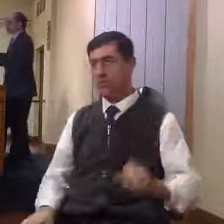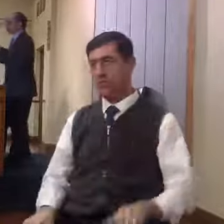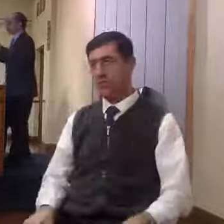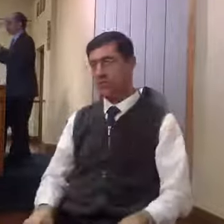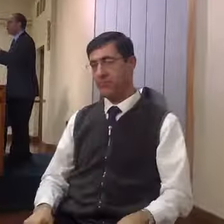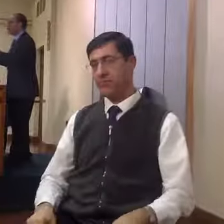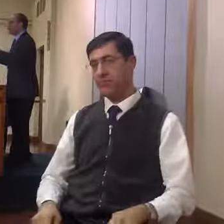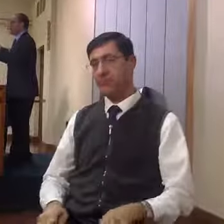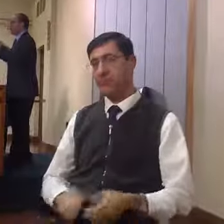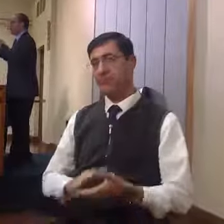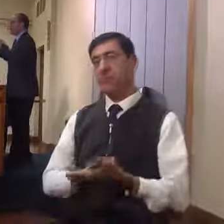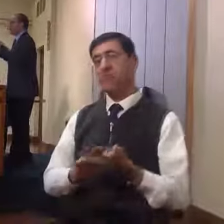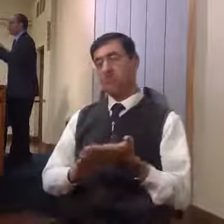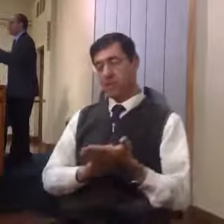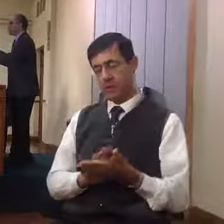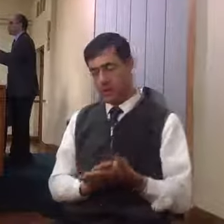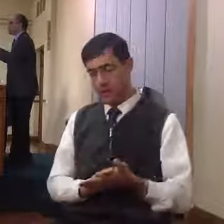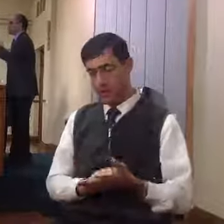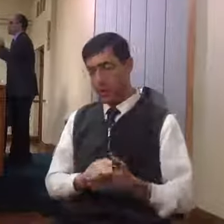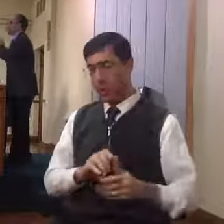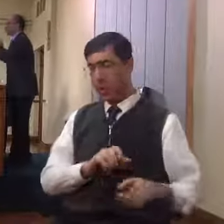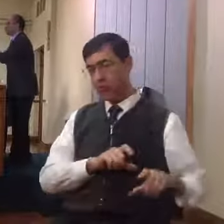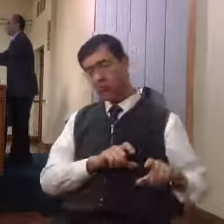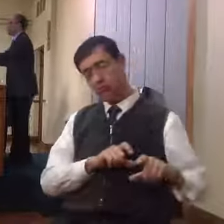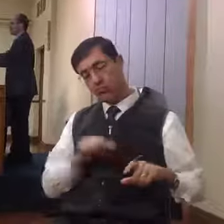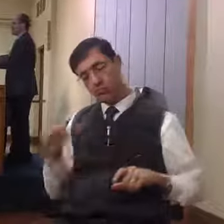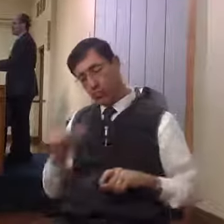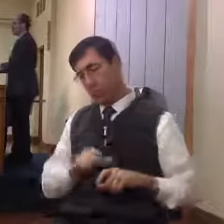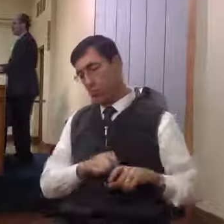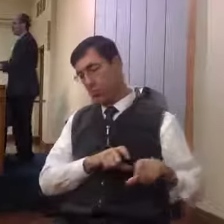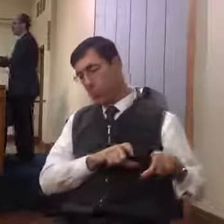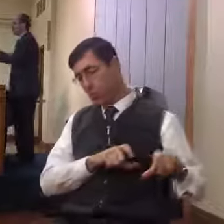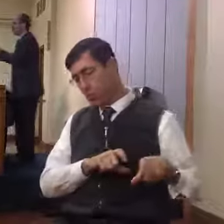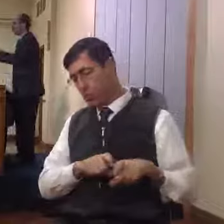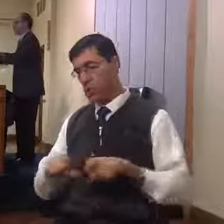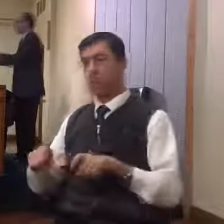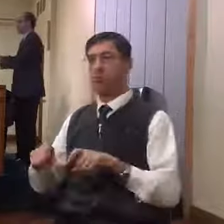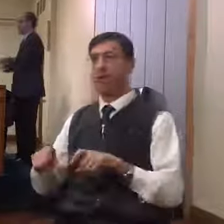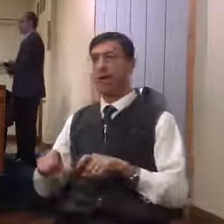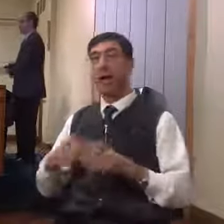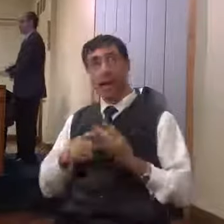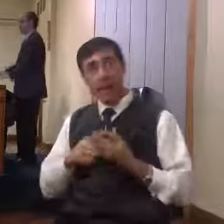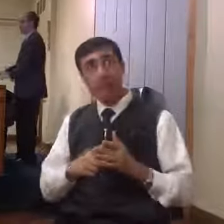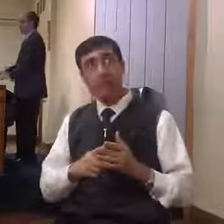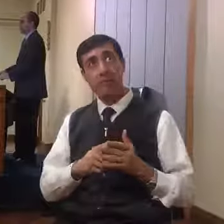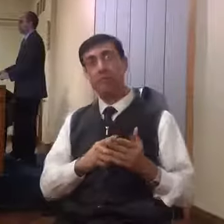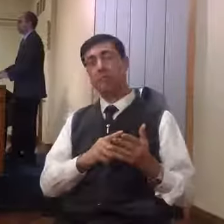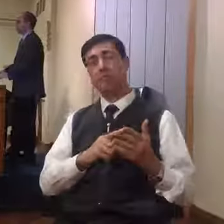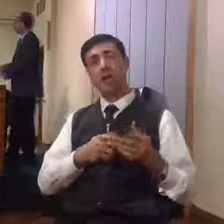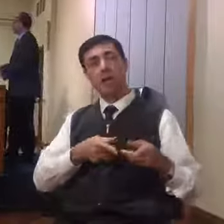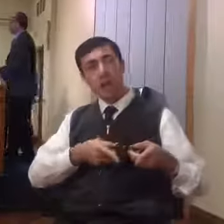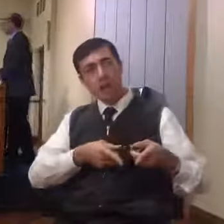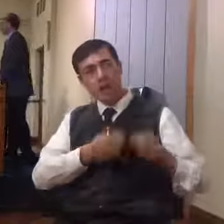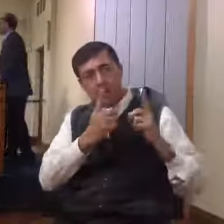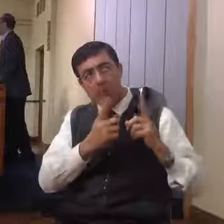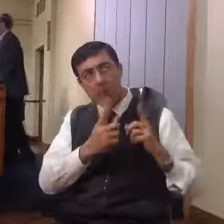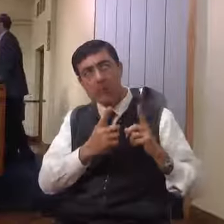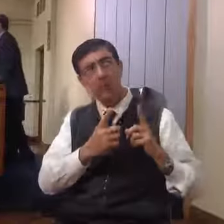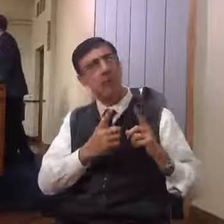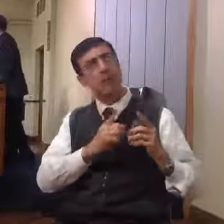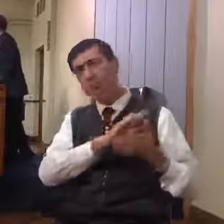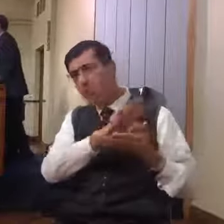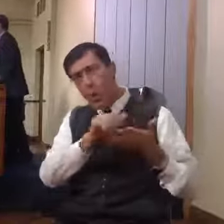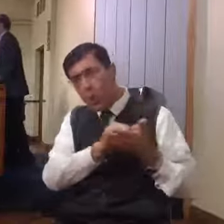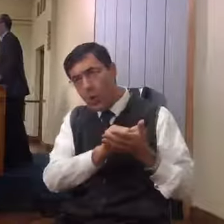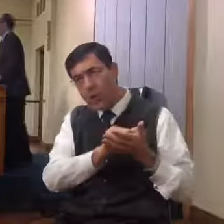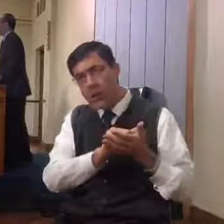the holiness or the justice of the government, of the regime. But now I come to a